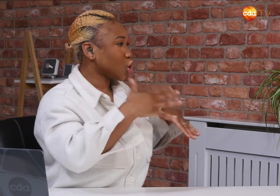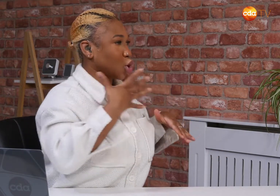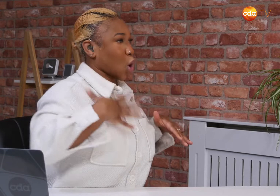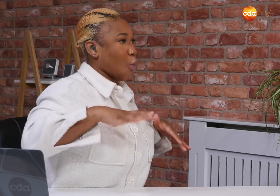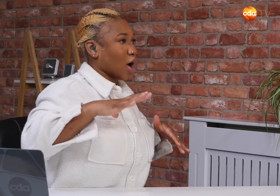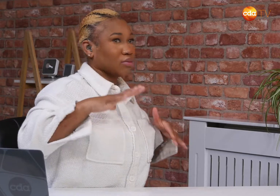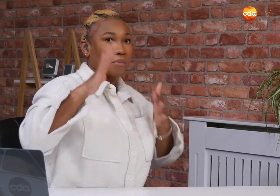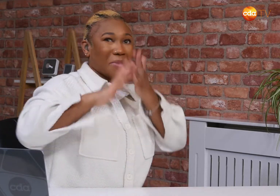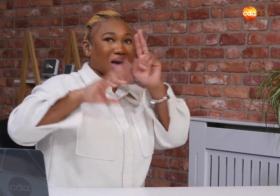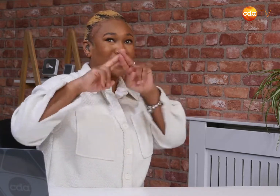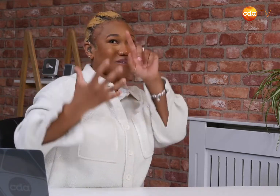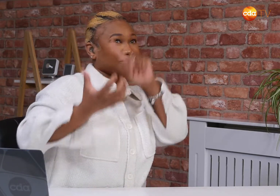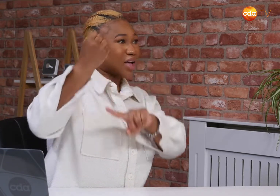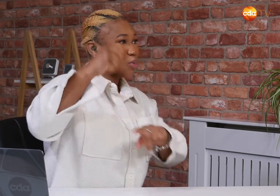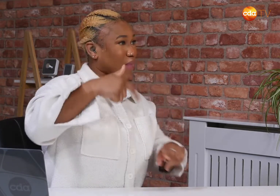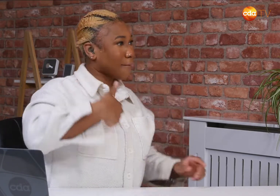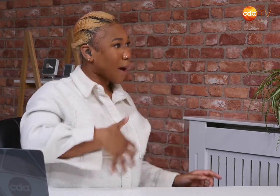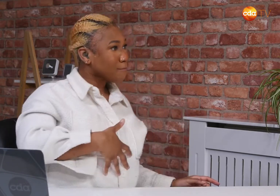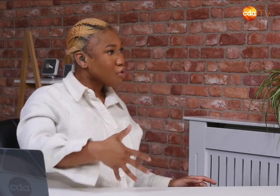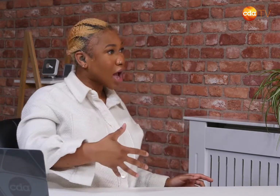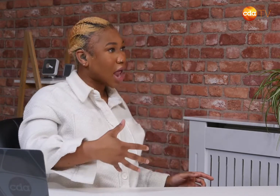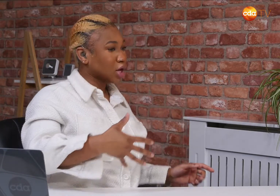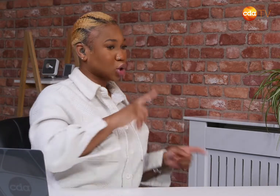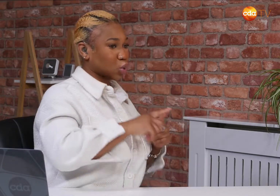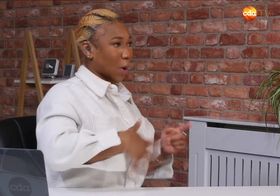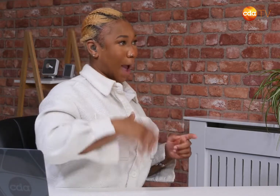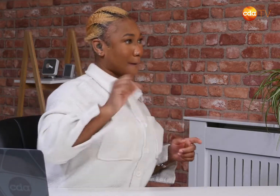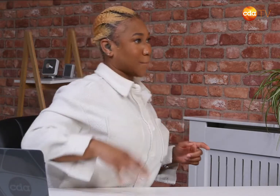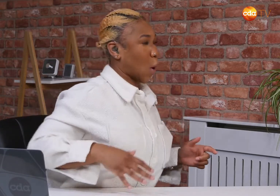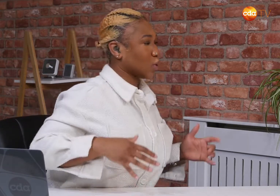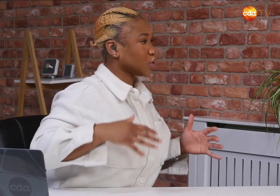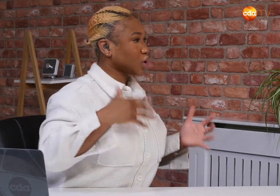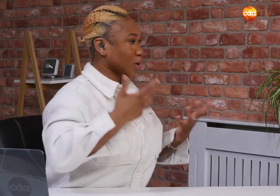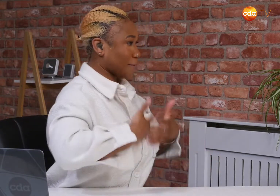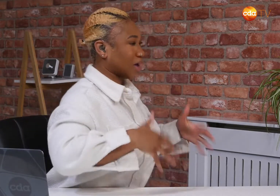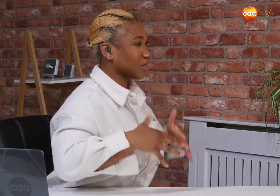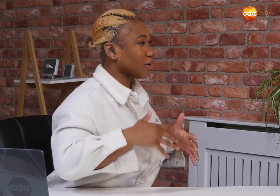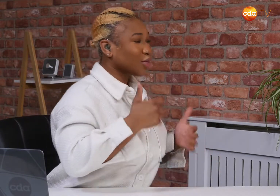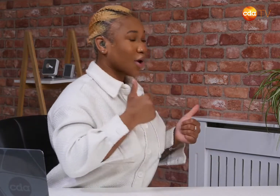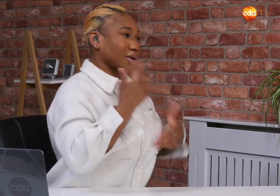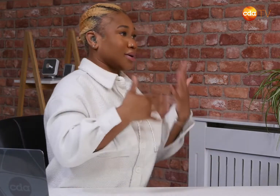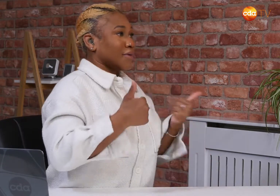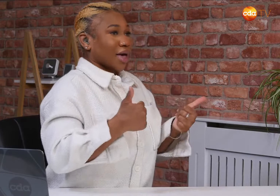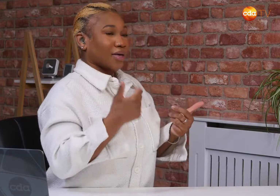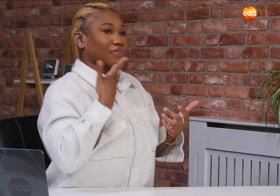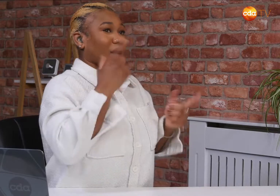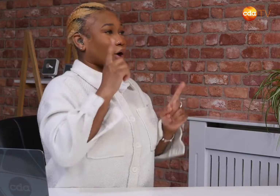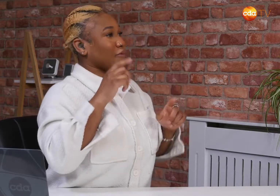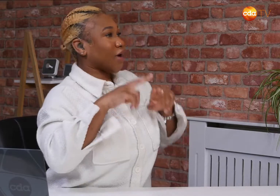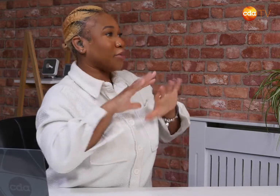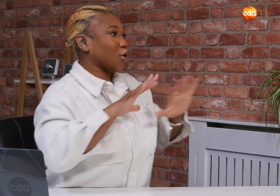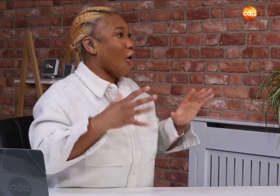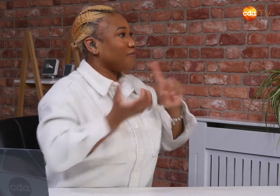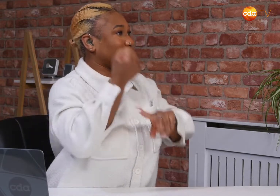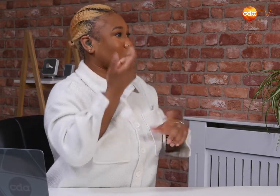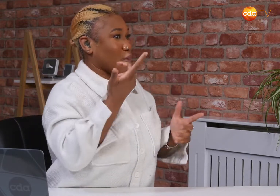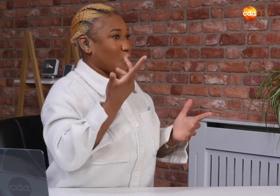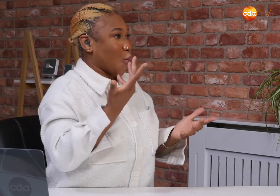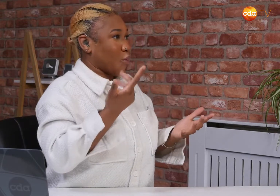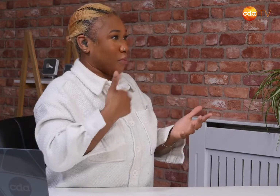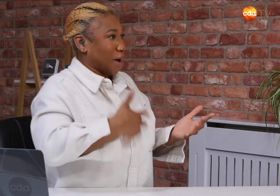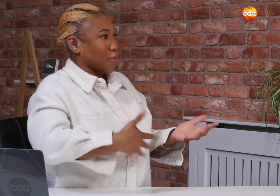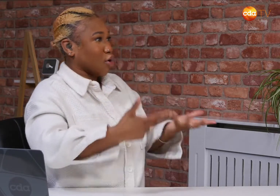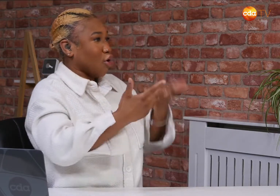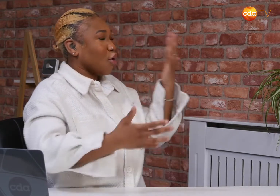of aware of miscarriages or abortions even, because that's another topic. But obviously if a young person was to find out that they were pregnant and